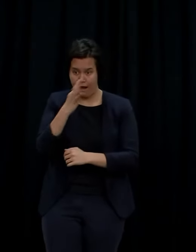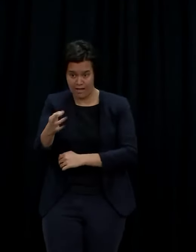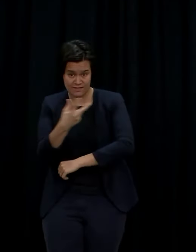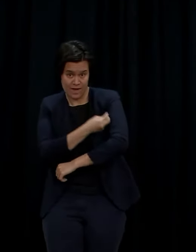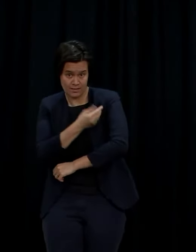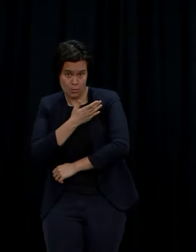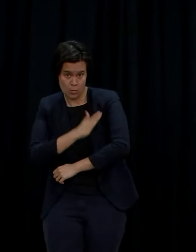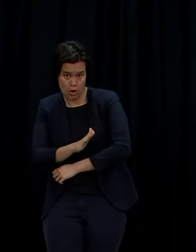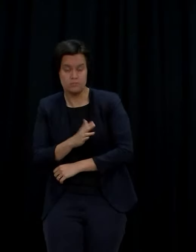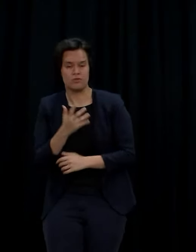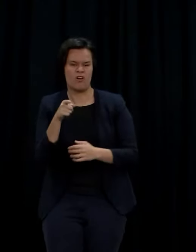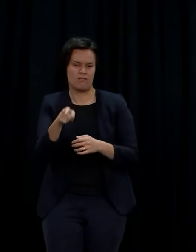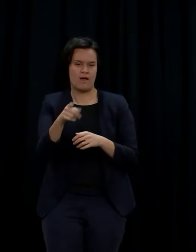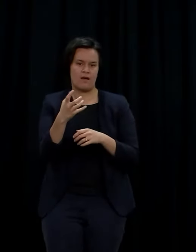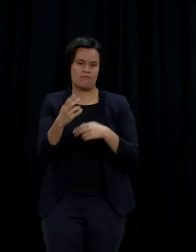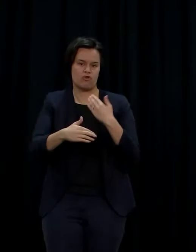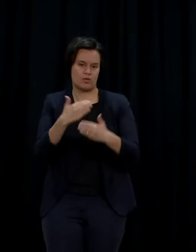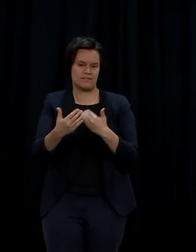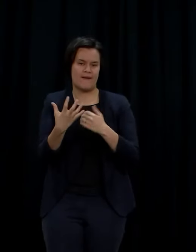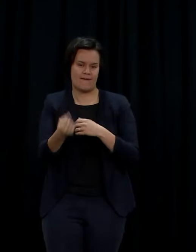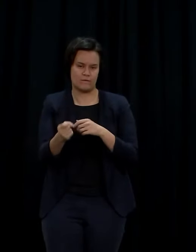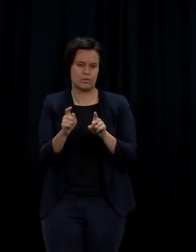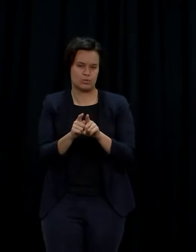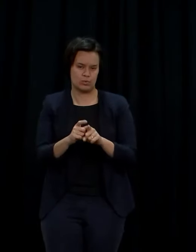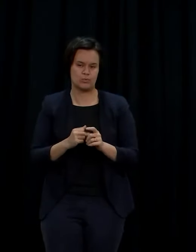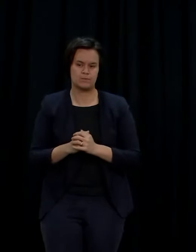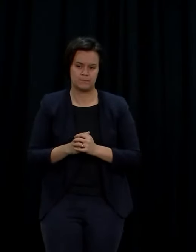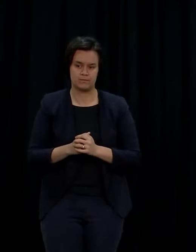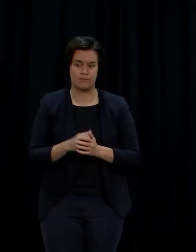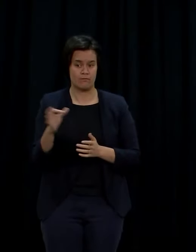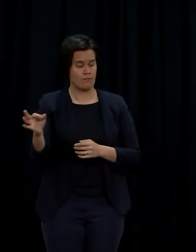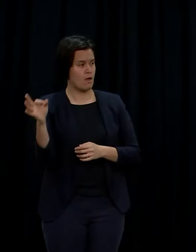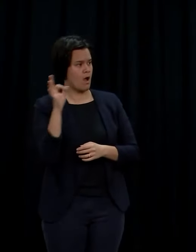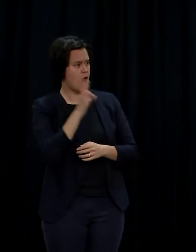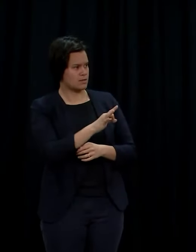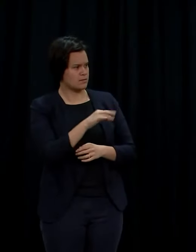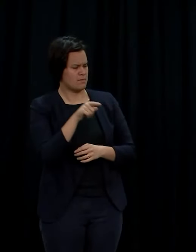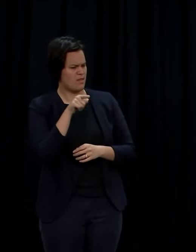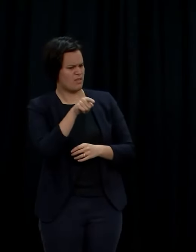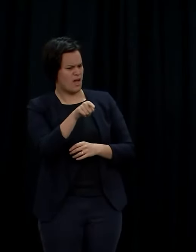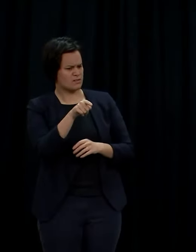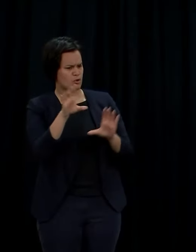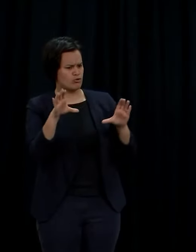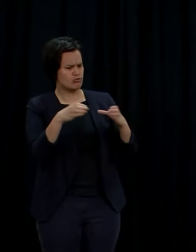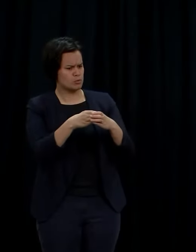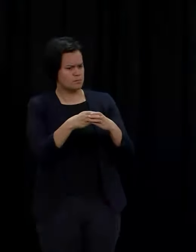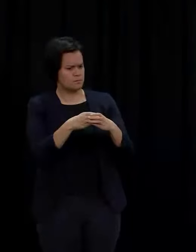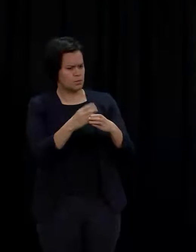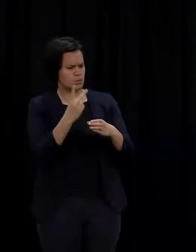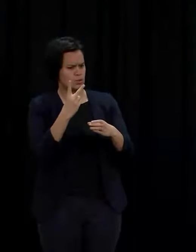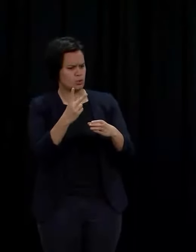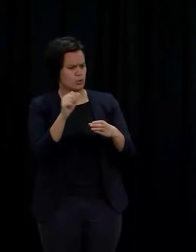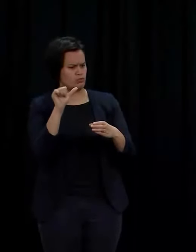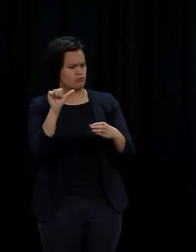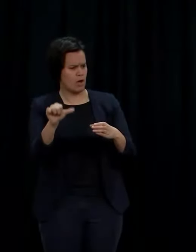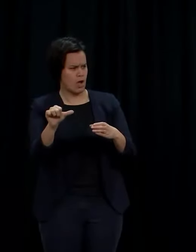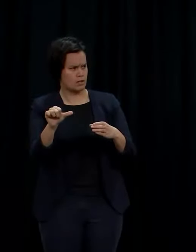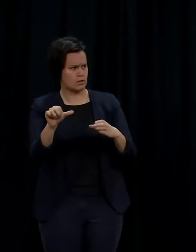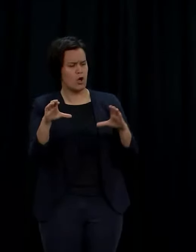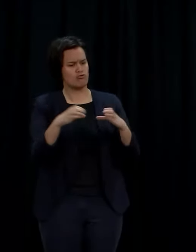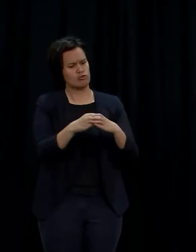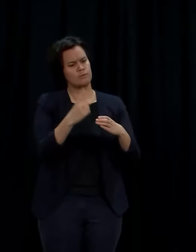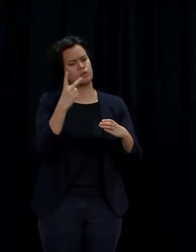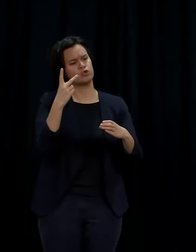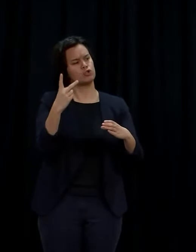believe that group 2 is widely finished, though? Because they will be in group 2. Group 2 is 480,000, but it's